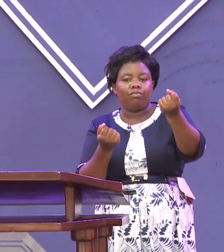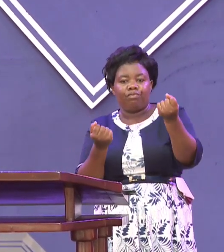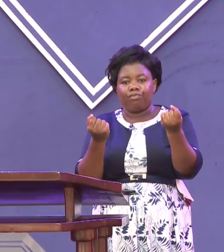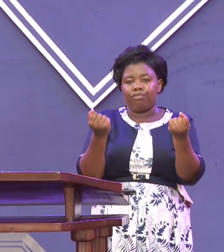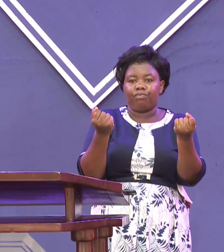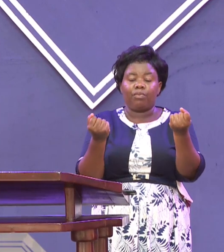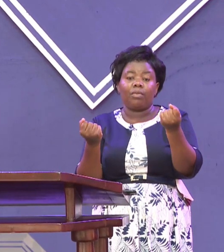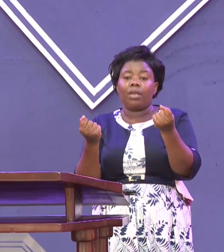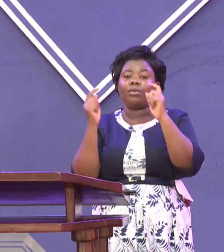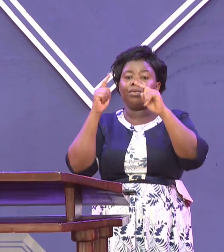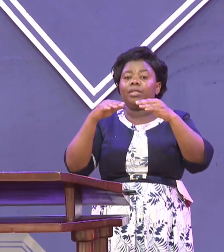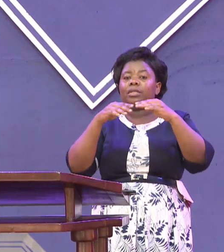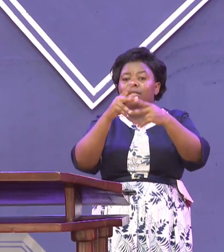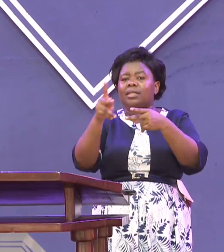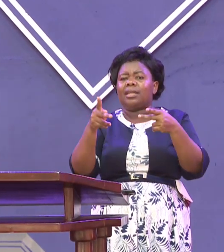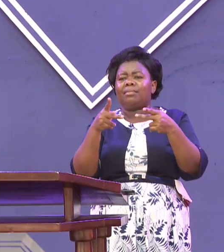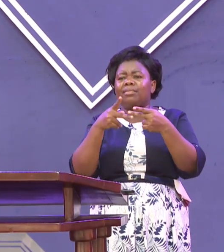We